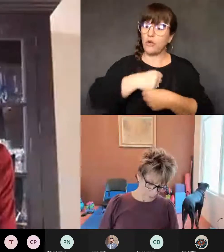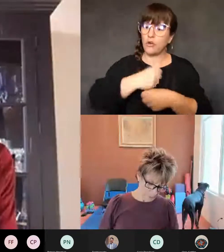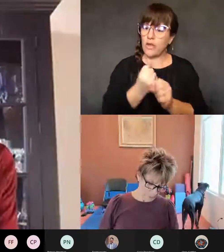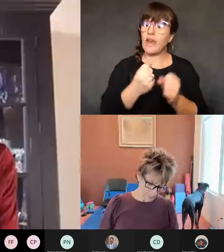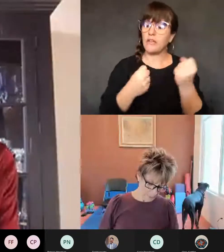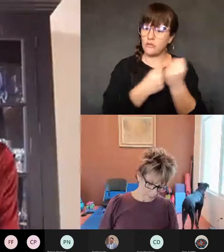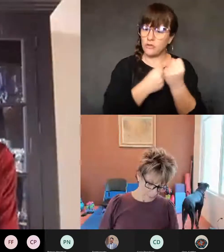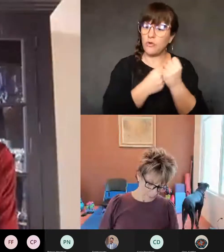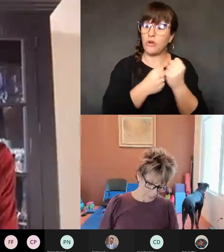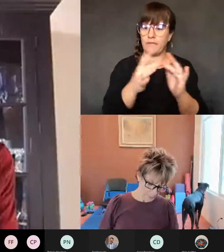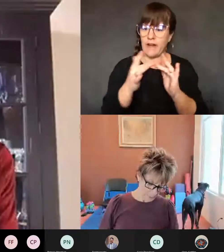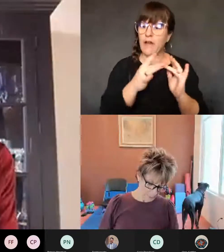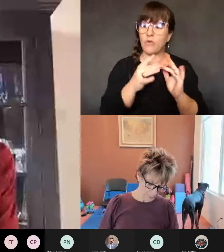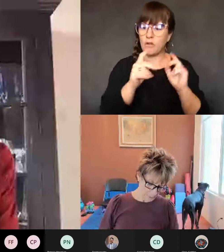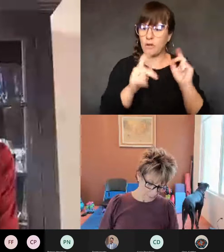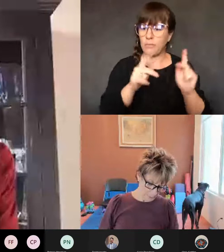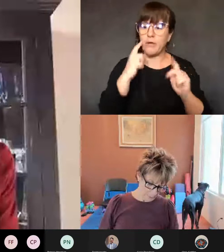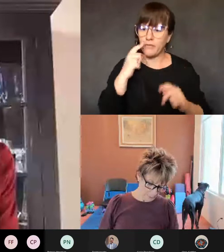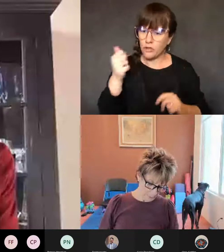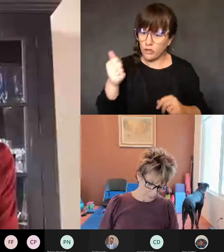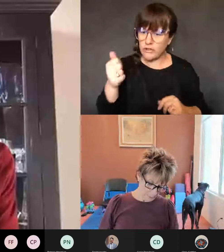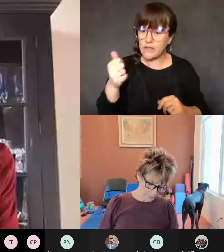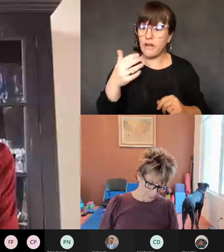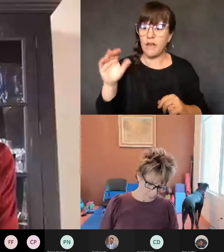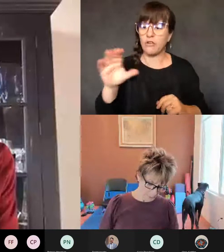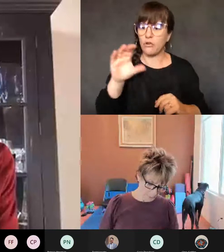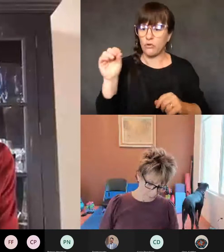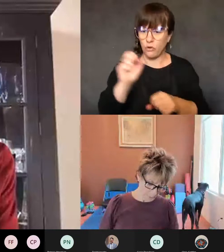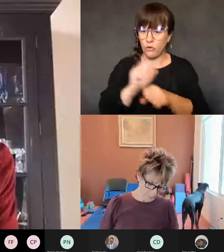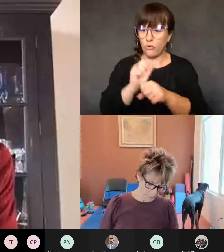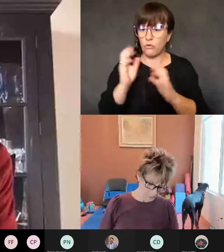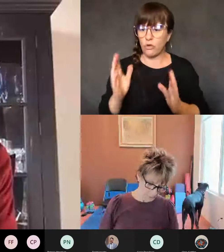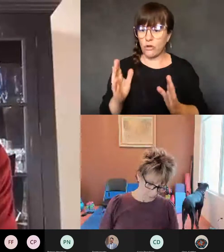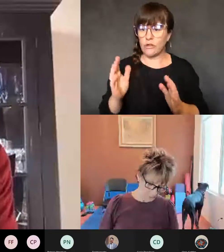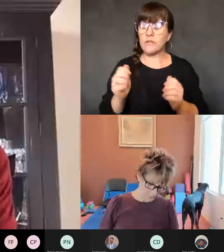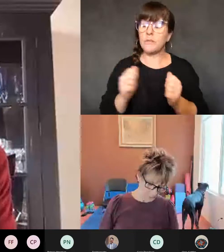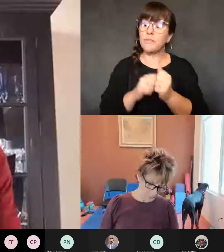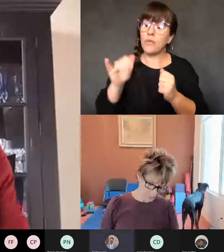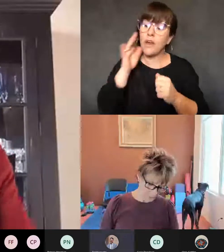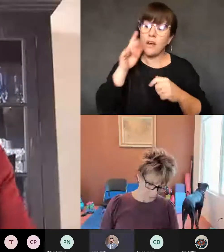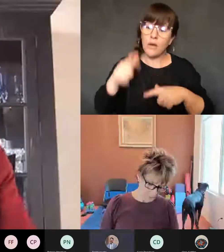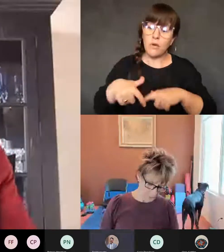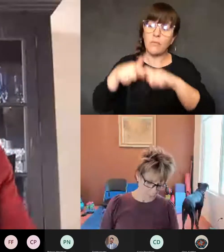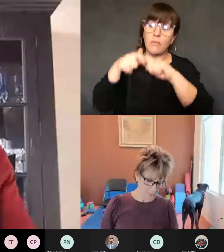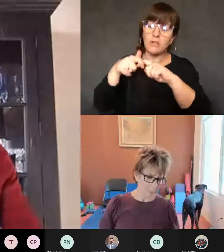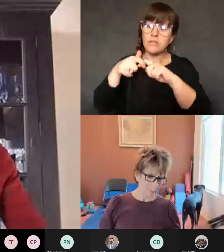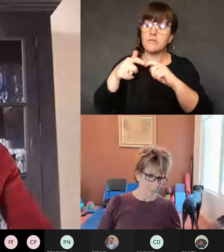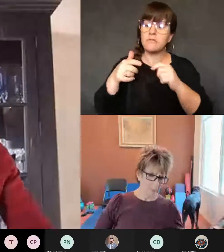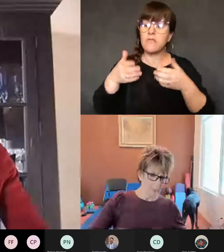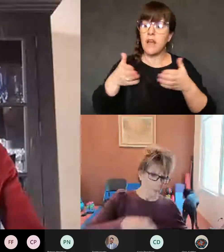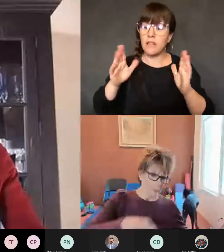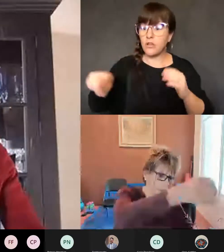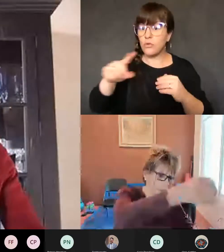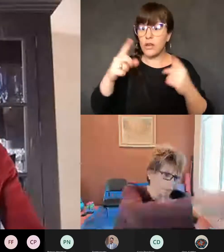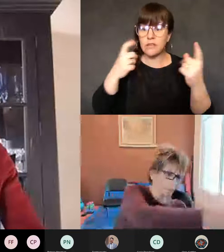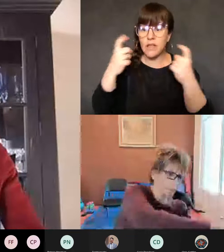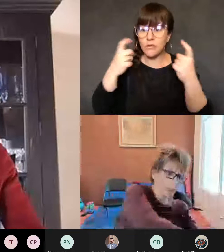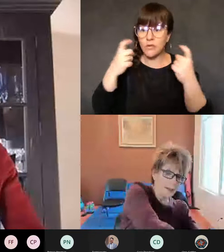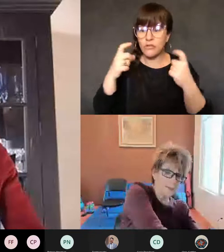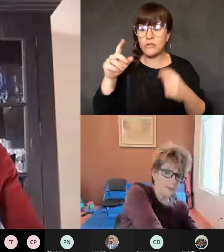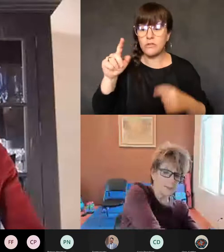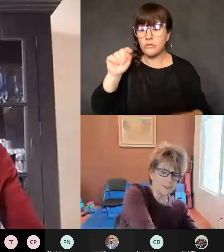let me know. With that, I think I'm going to stop and let you all start asking questions. And so, Todd, I'm